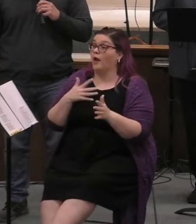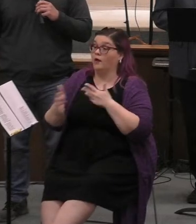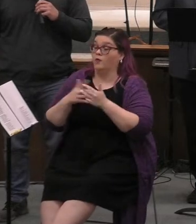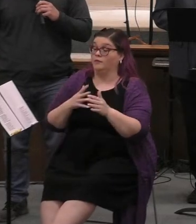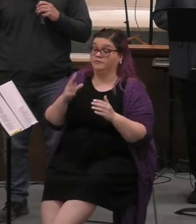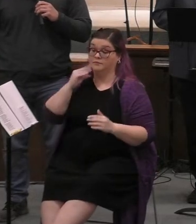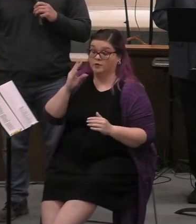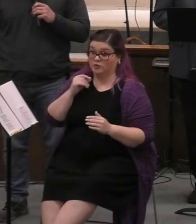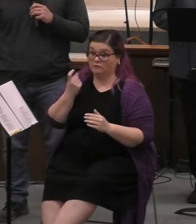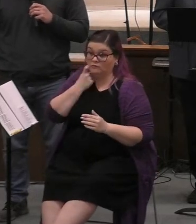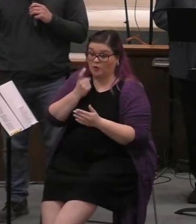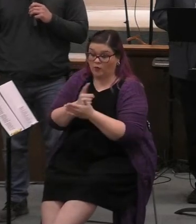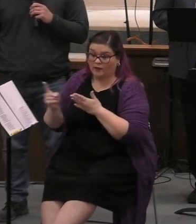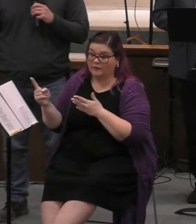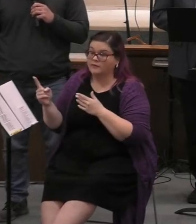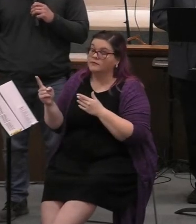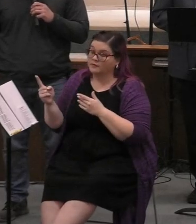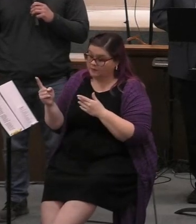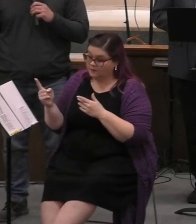It was a time of,